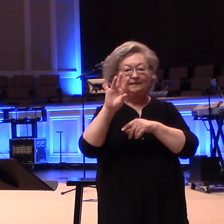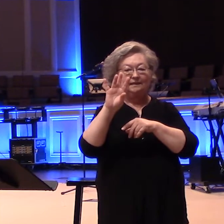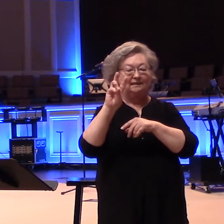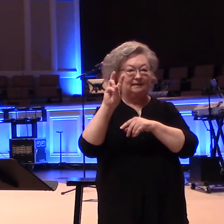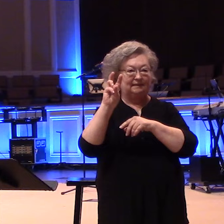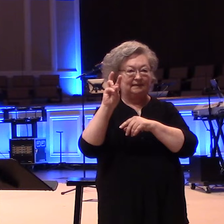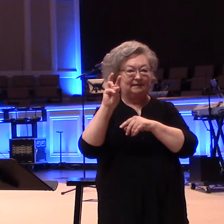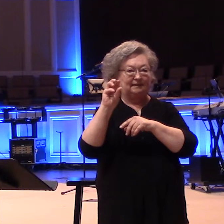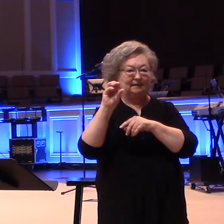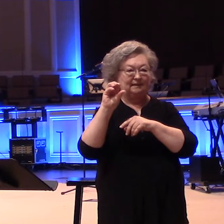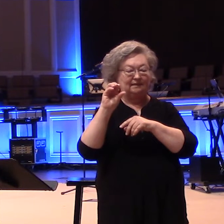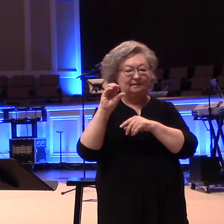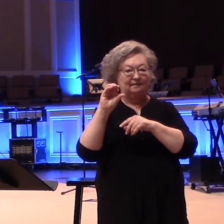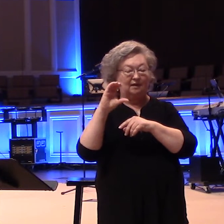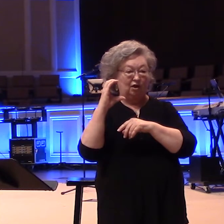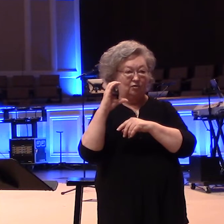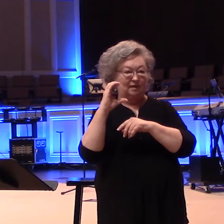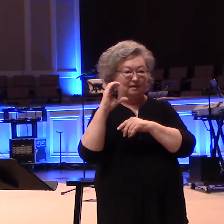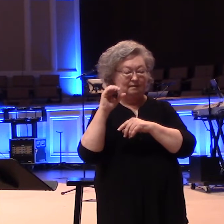1800s,